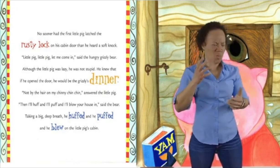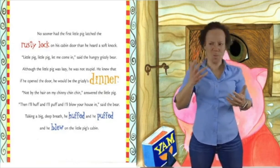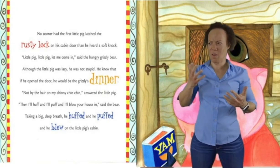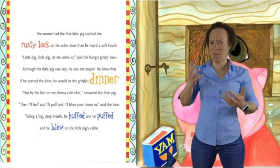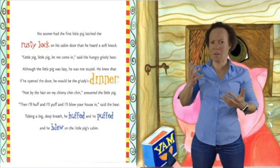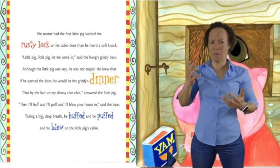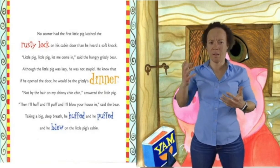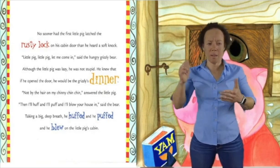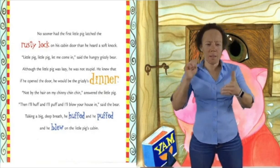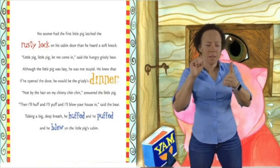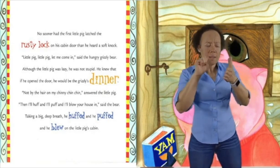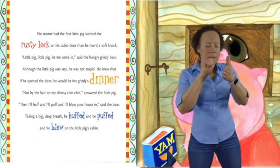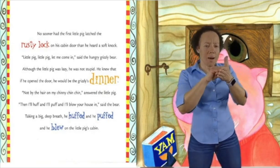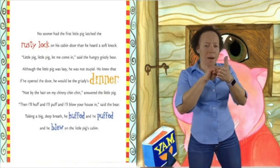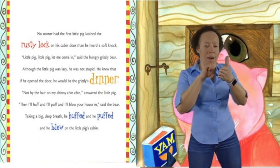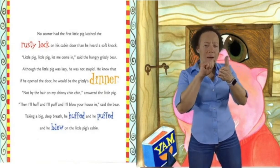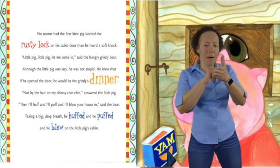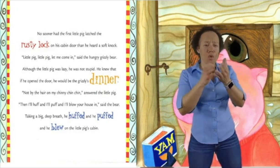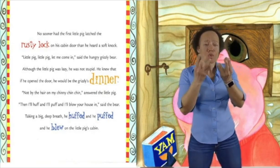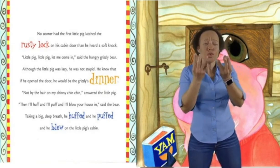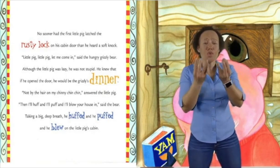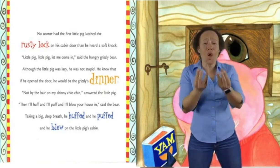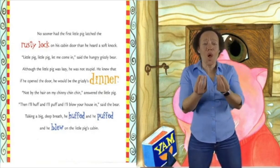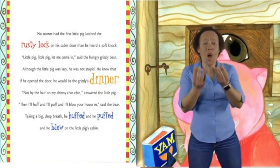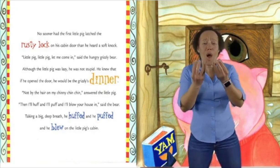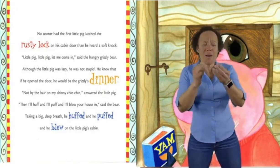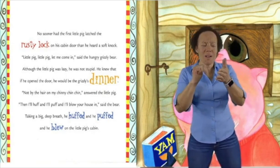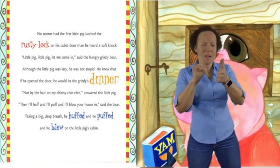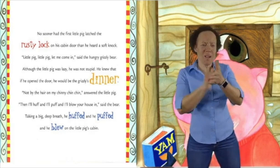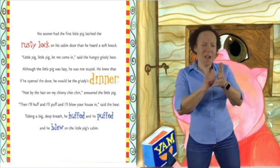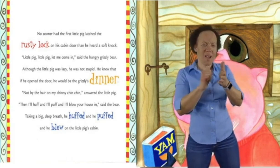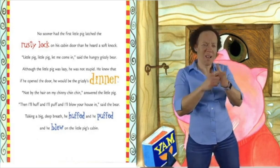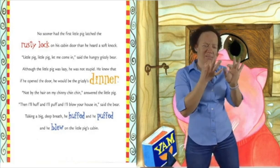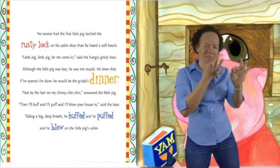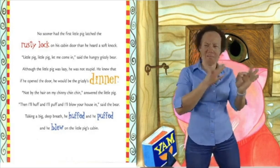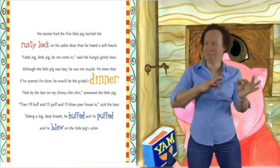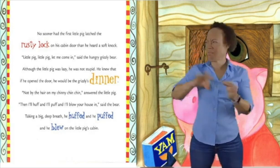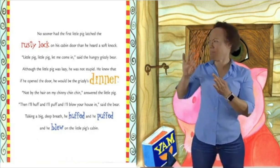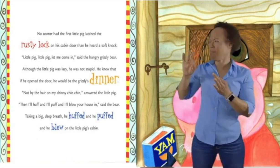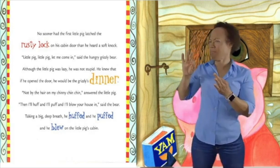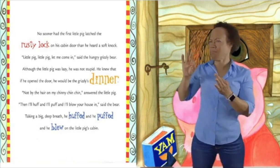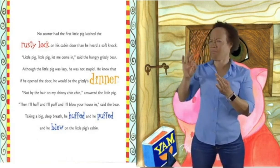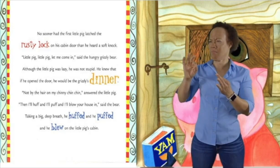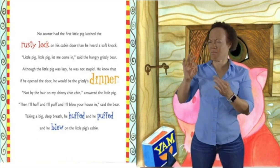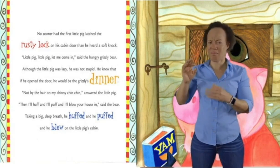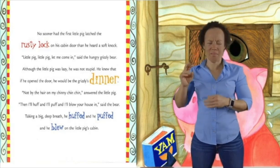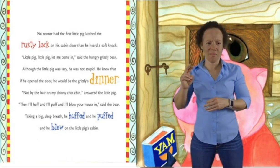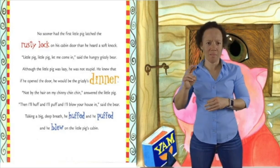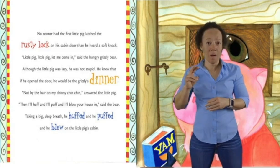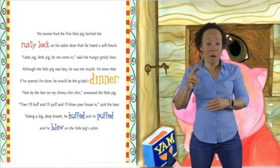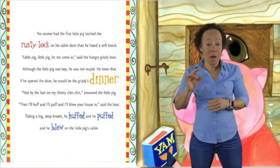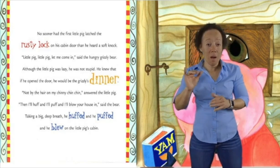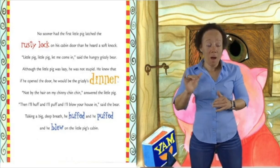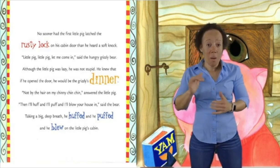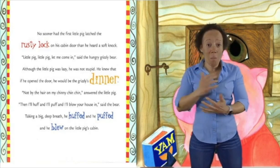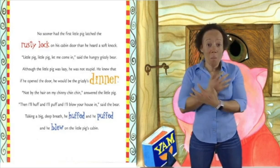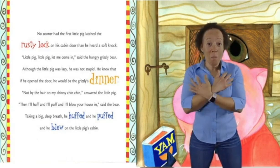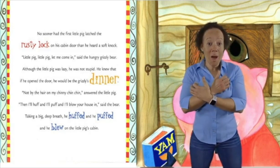let me come in," said the hungry grizzly bear. Although the little pig was lazy, he was